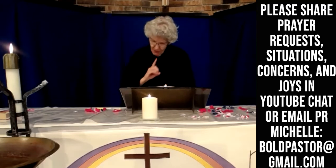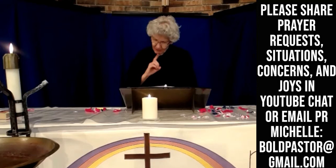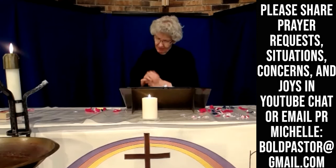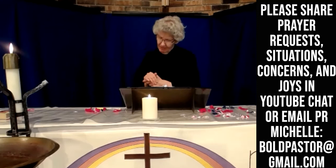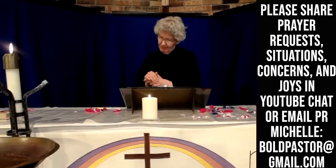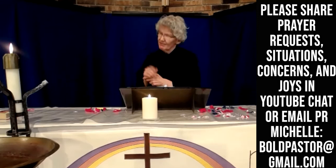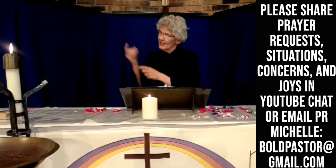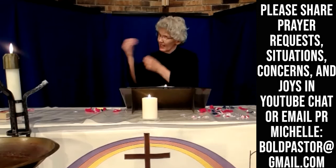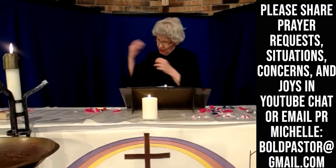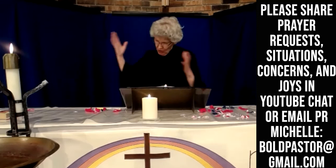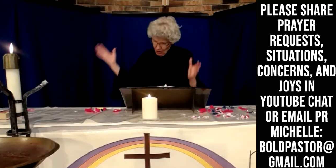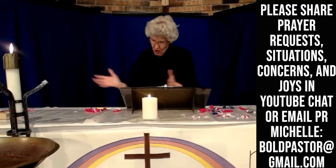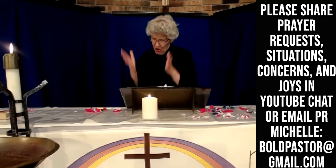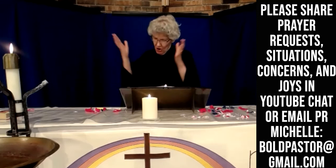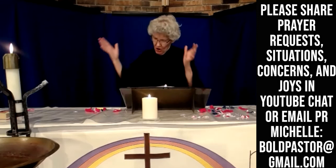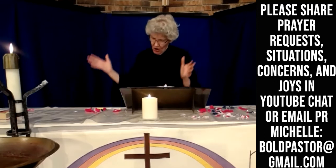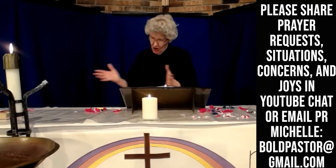and befriend us.